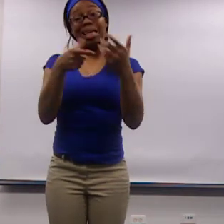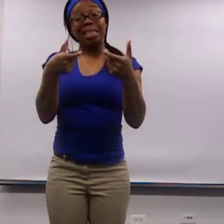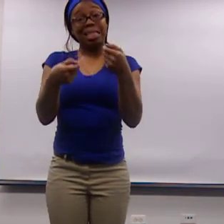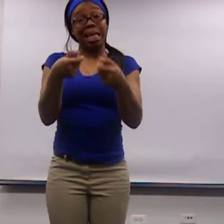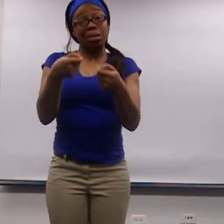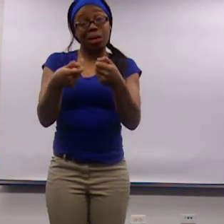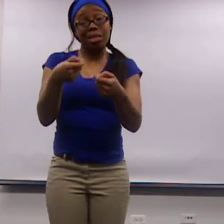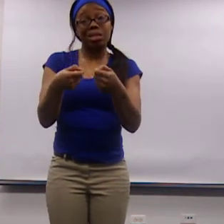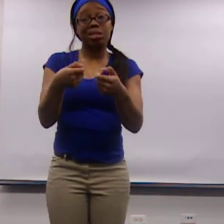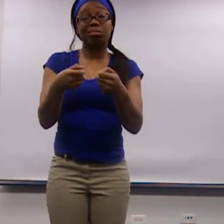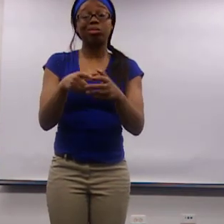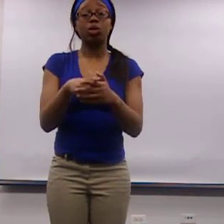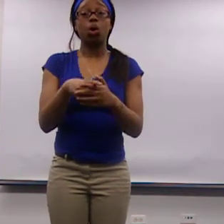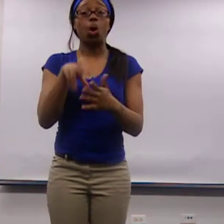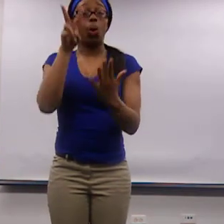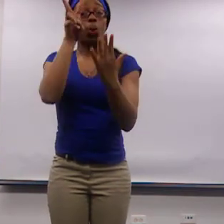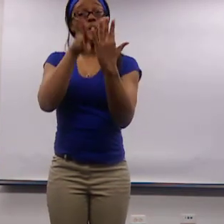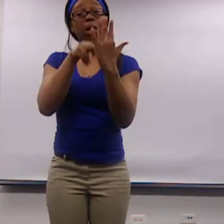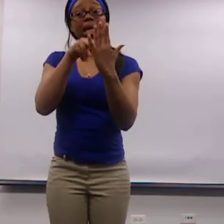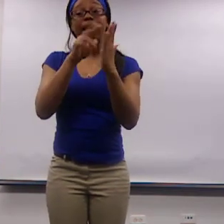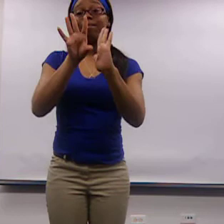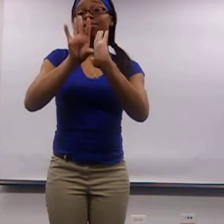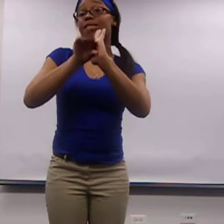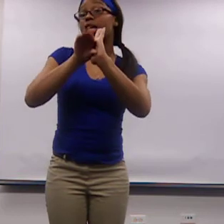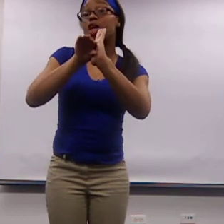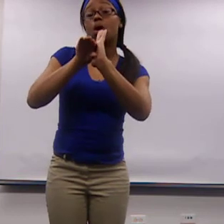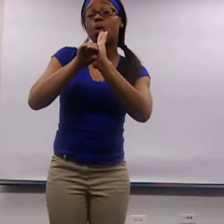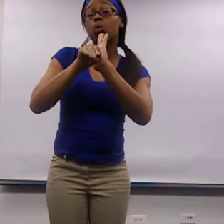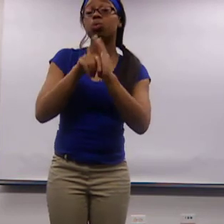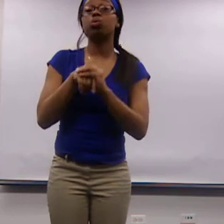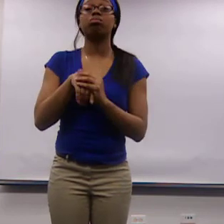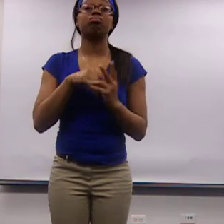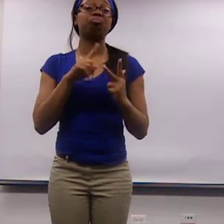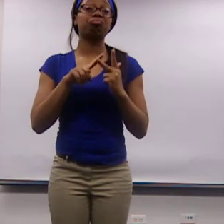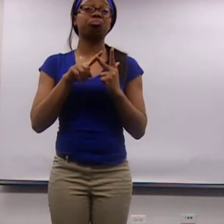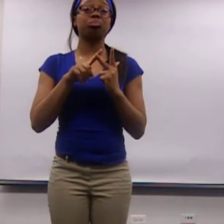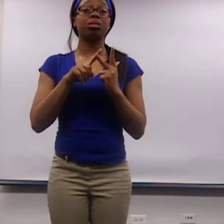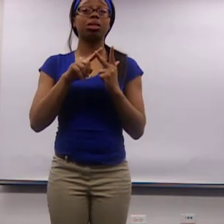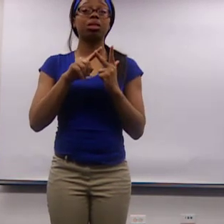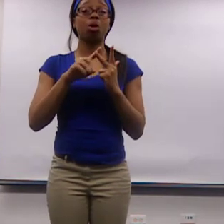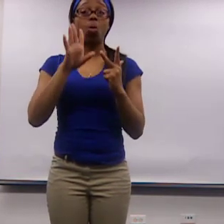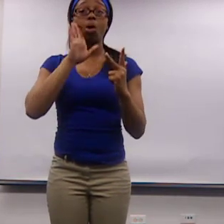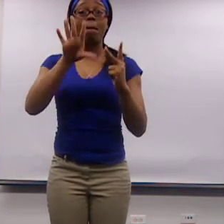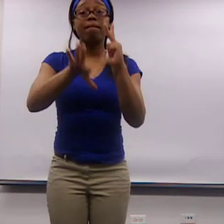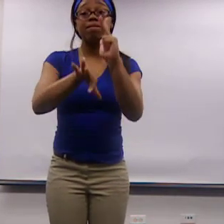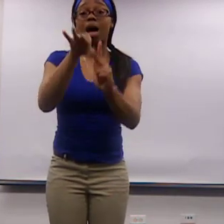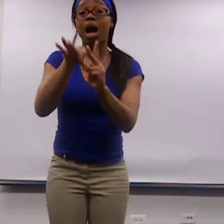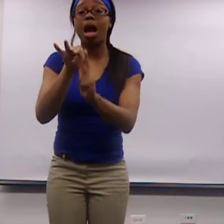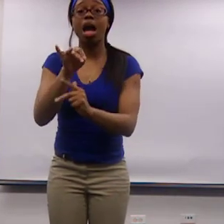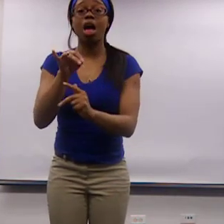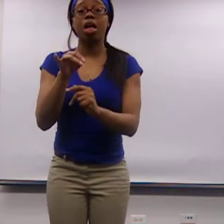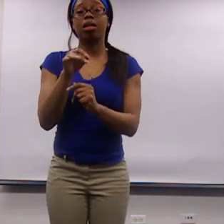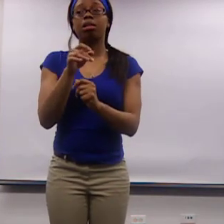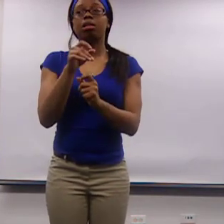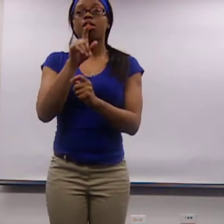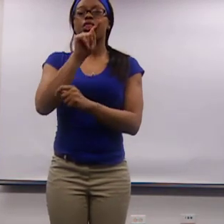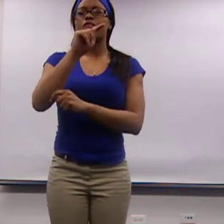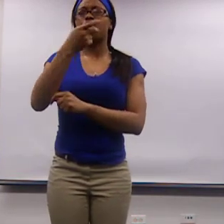read transmitted videos. They will be able to track threats like terrorism or